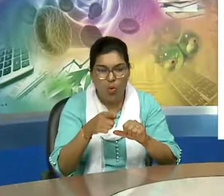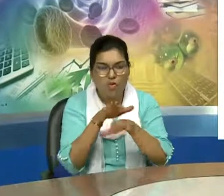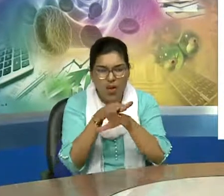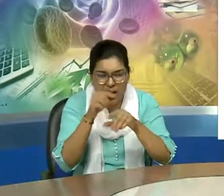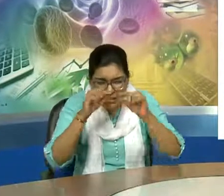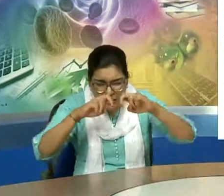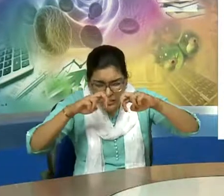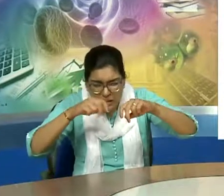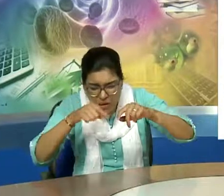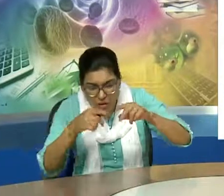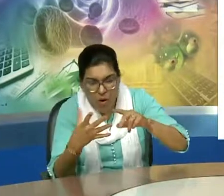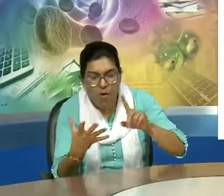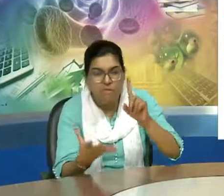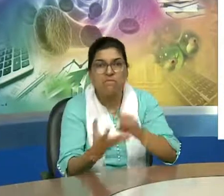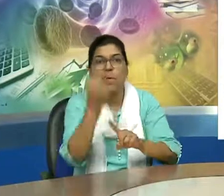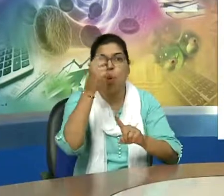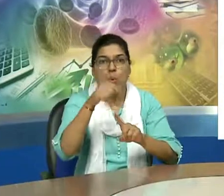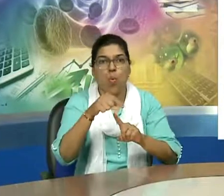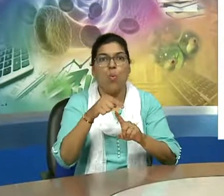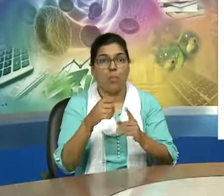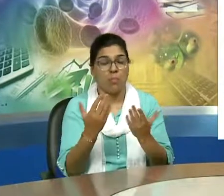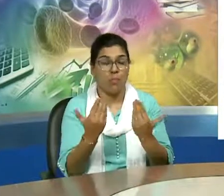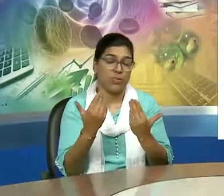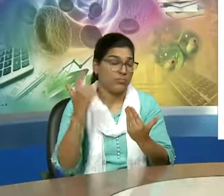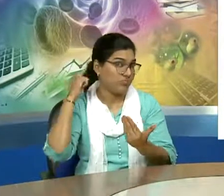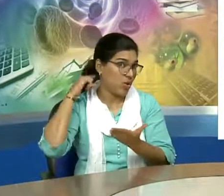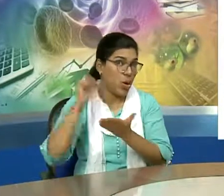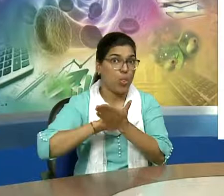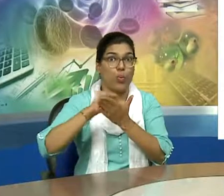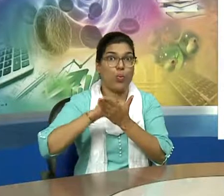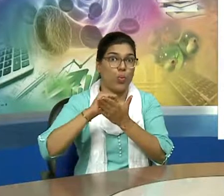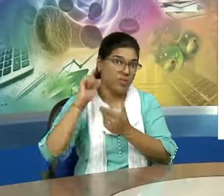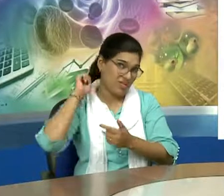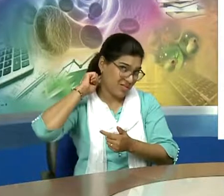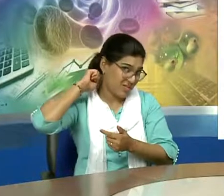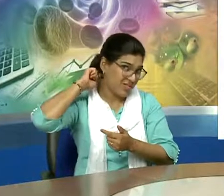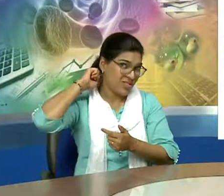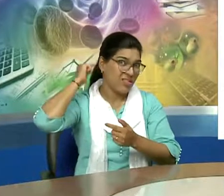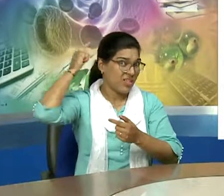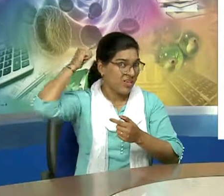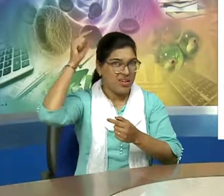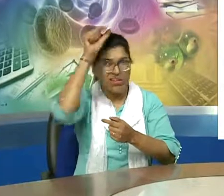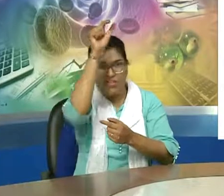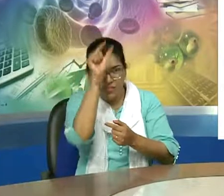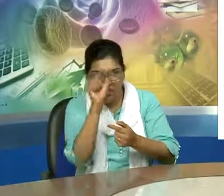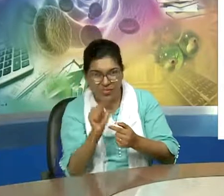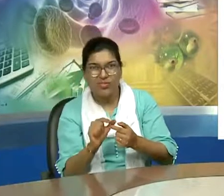CH3HG+. And also another chemical which is volatile dimethyl 1 mercury.